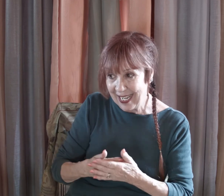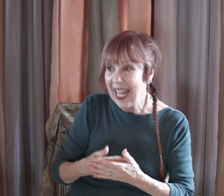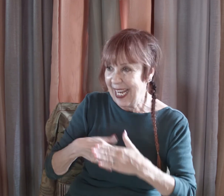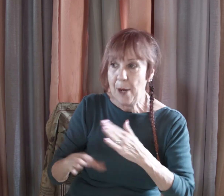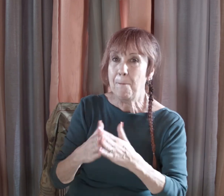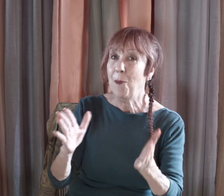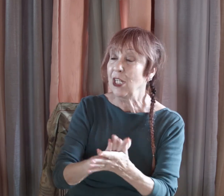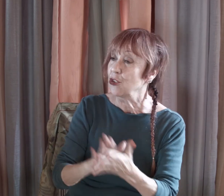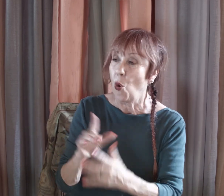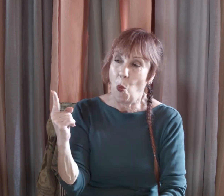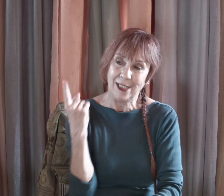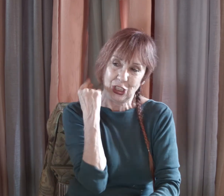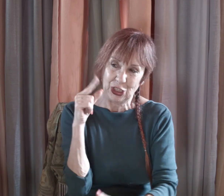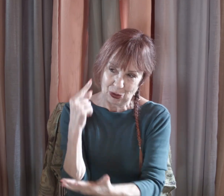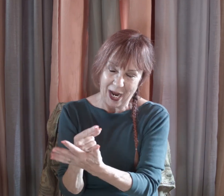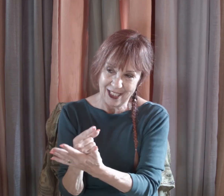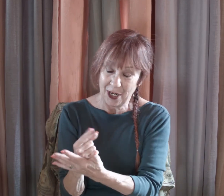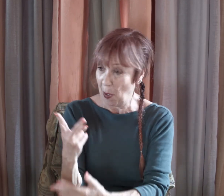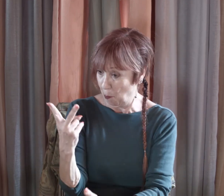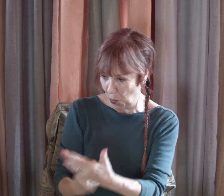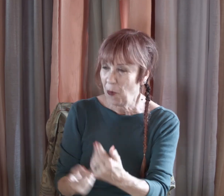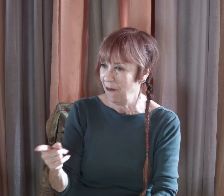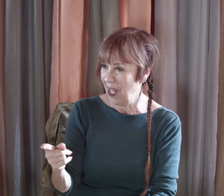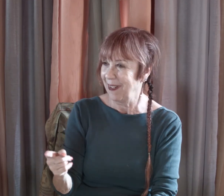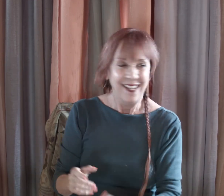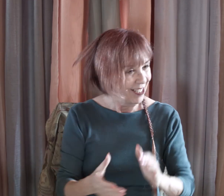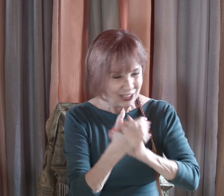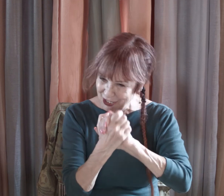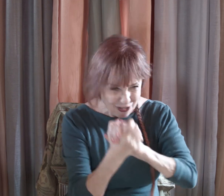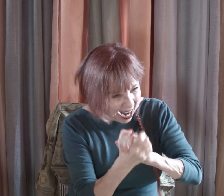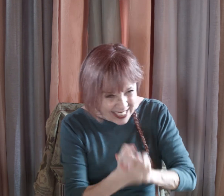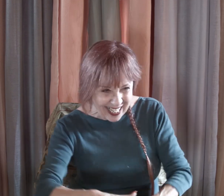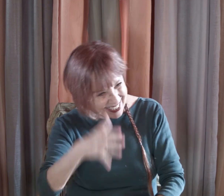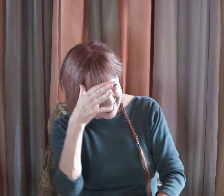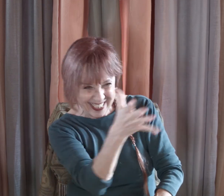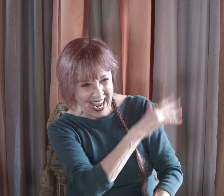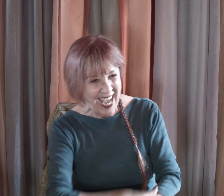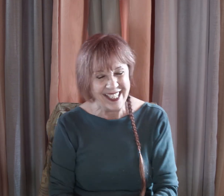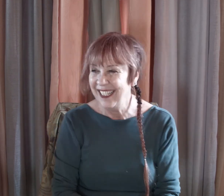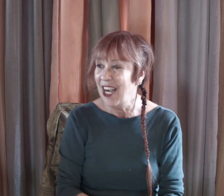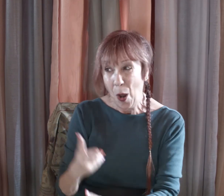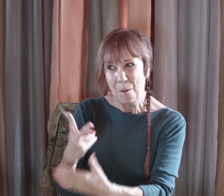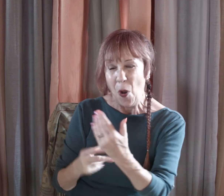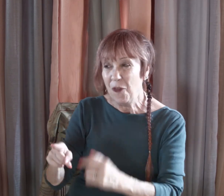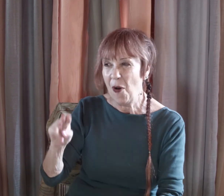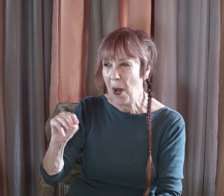boys in public school. One just graduated. Both of them are at Marshall. Congratulations, Dad. Both of them are